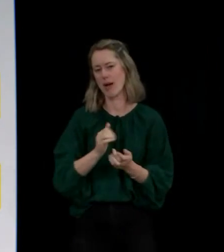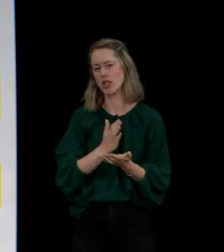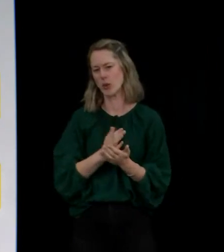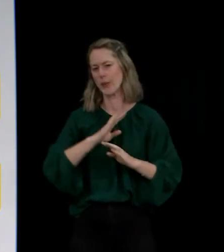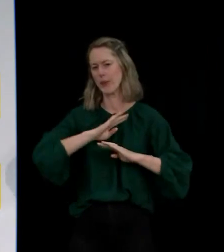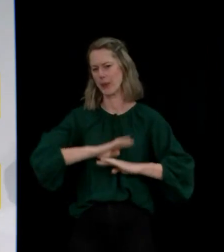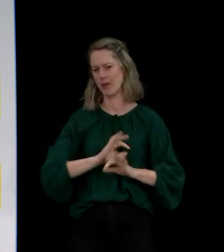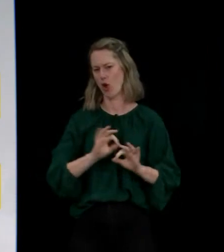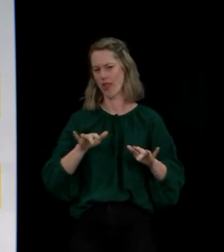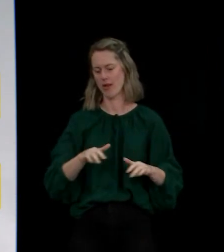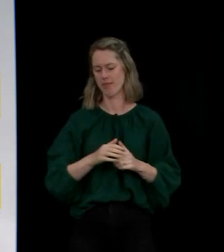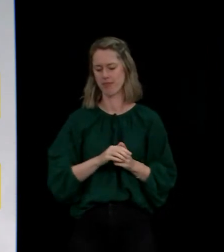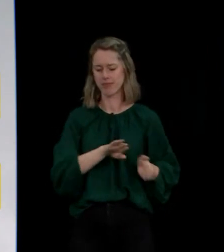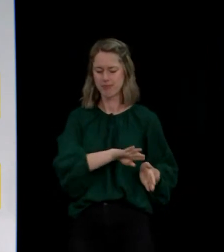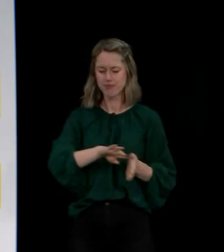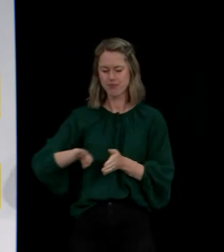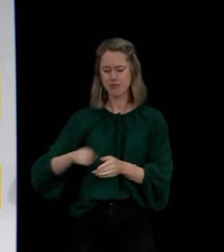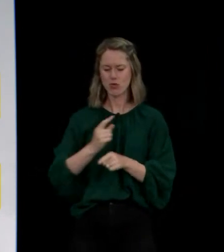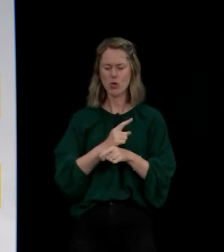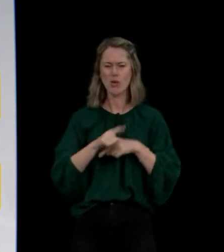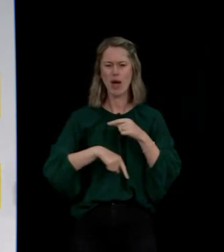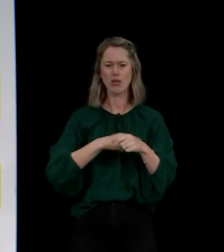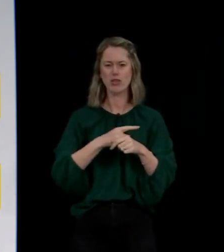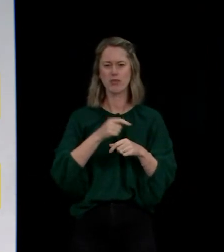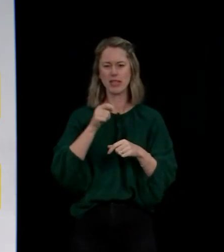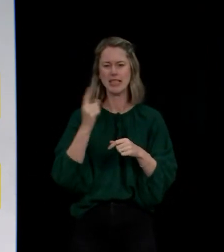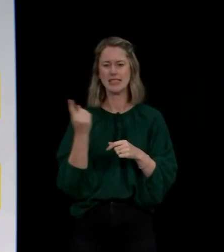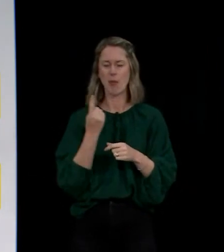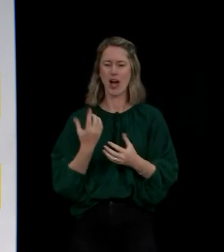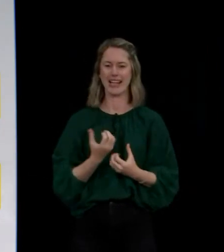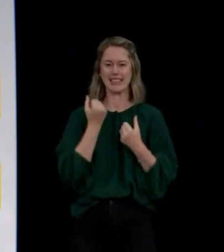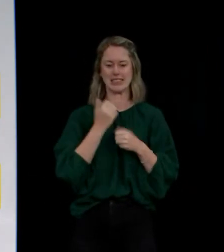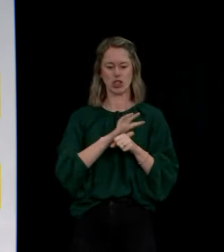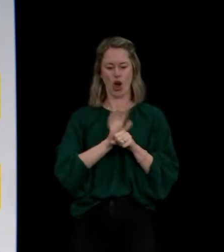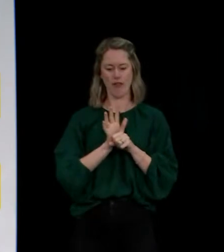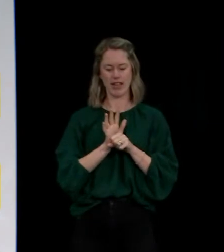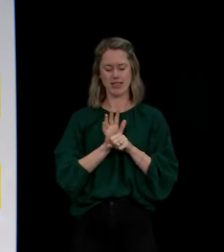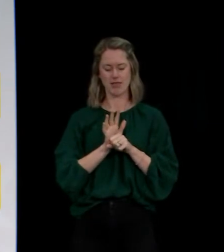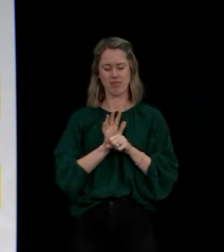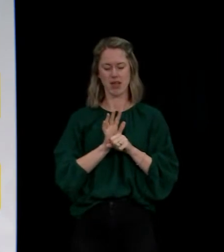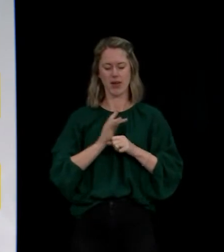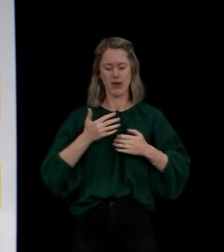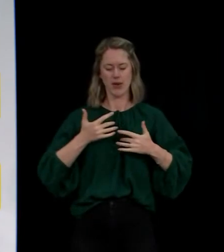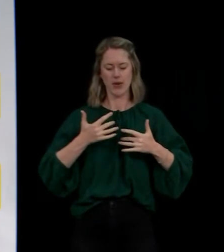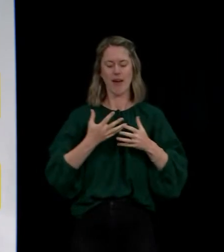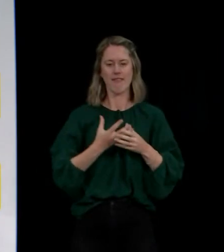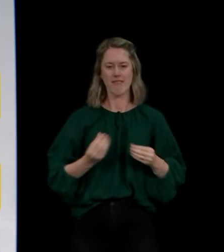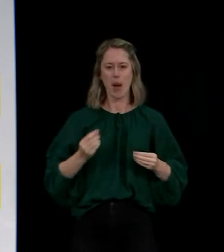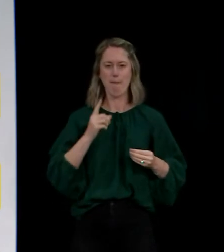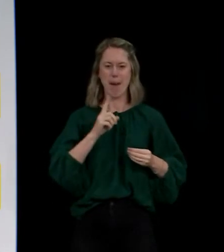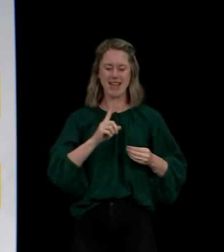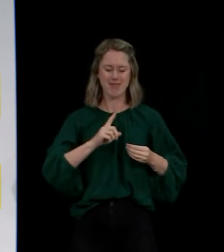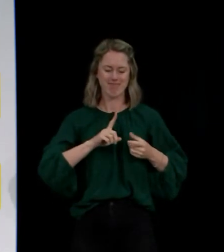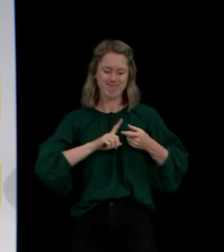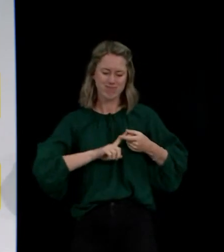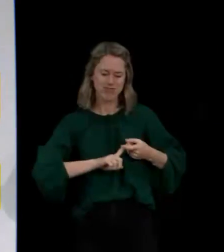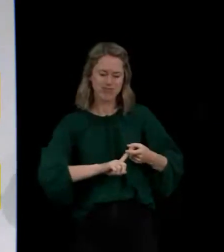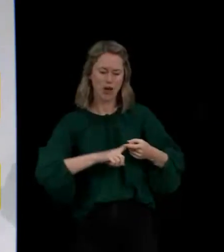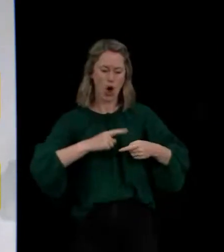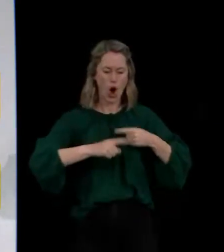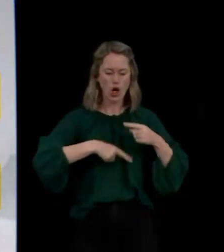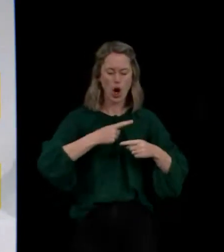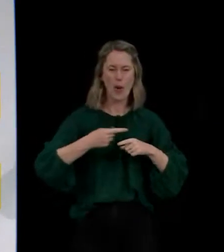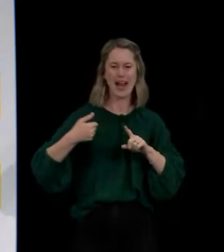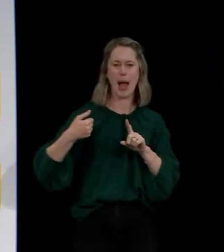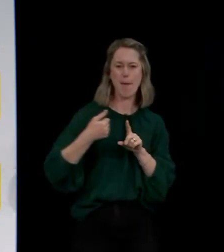And back to the subject of long COVID, we're learning more and more about their long-term effects of COVID-19 infection, what is now referred to as